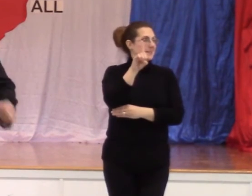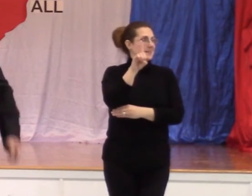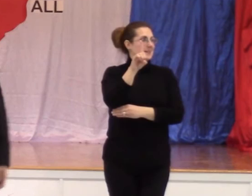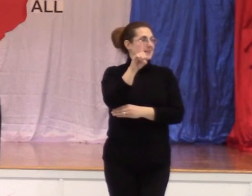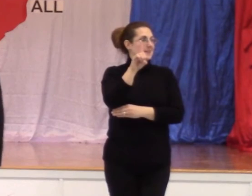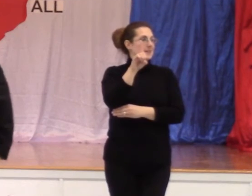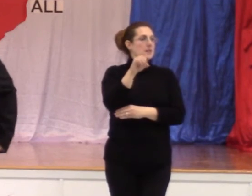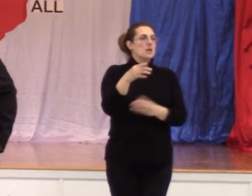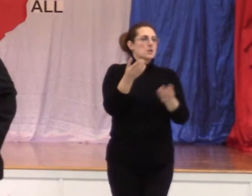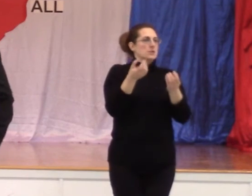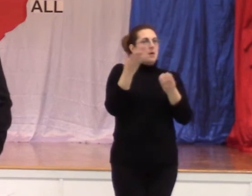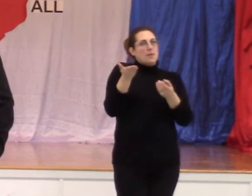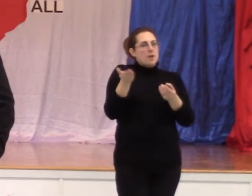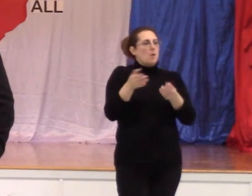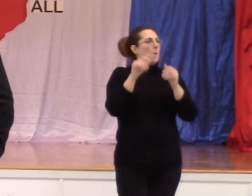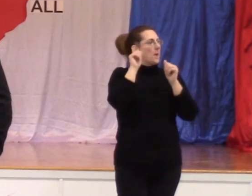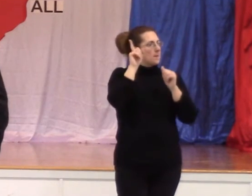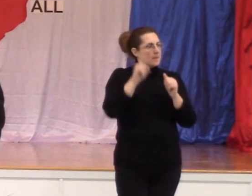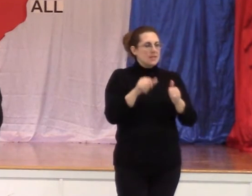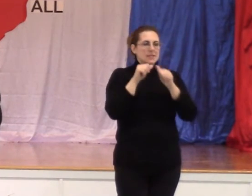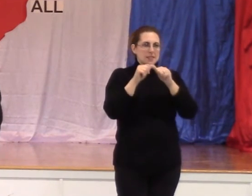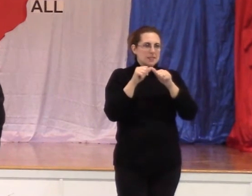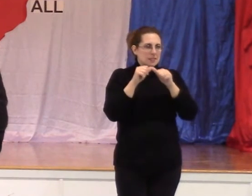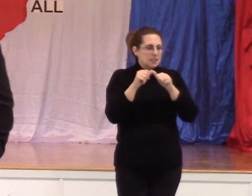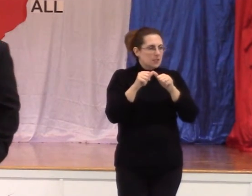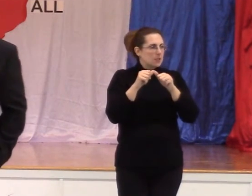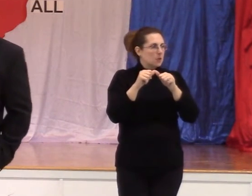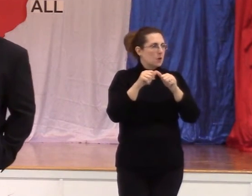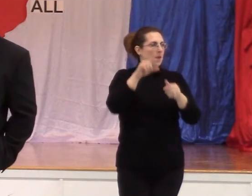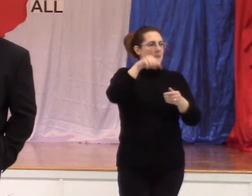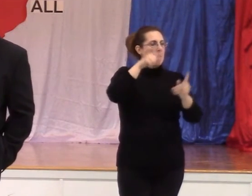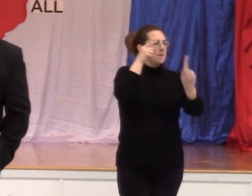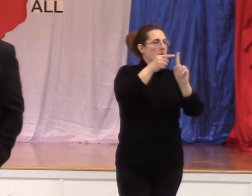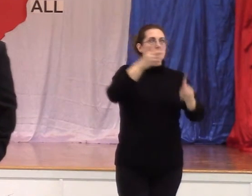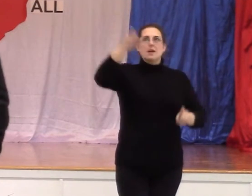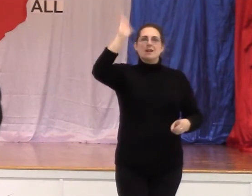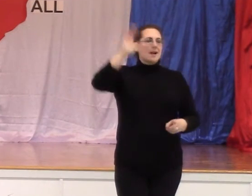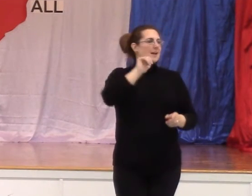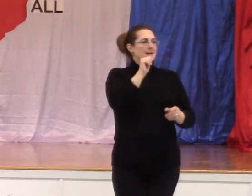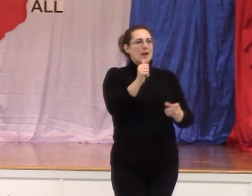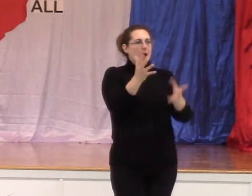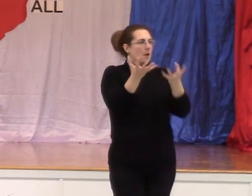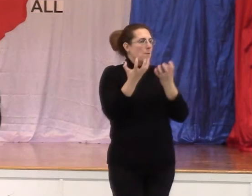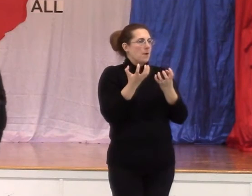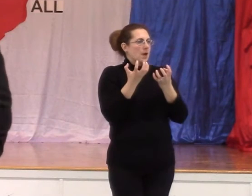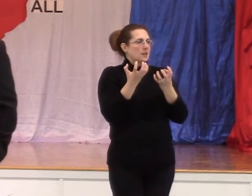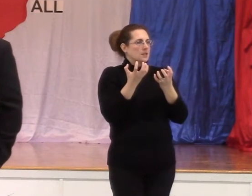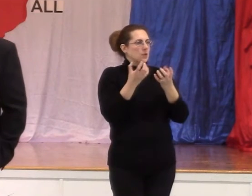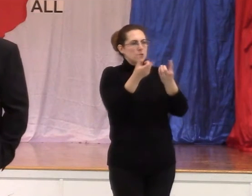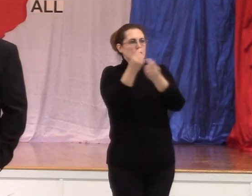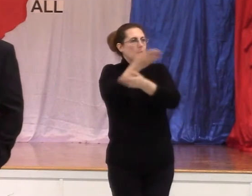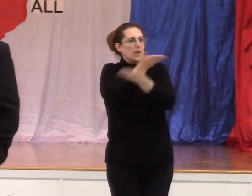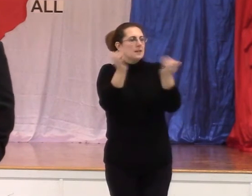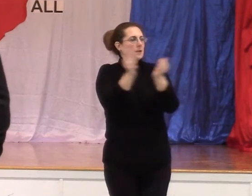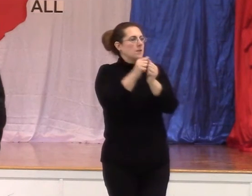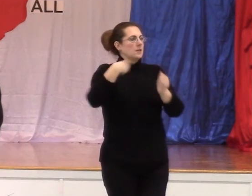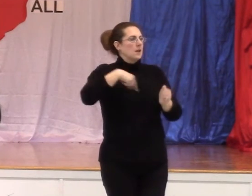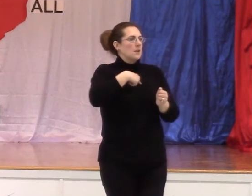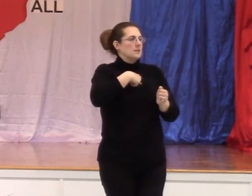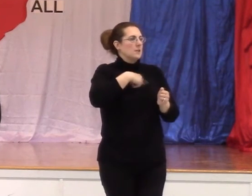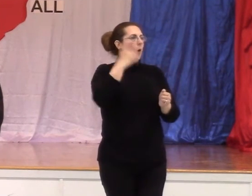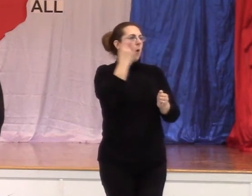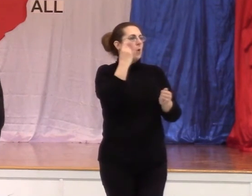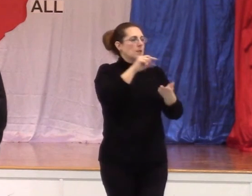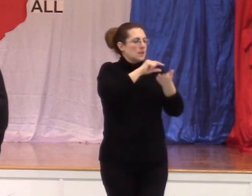Therefore, we ought and must constantly maintain this point, that God does not wish to deal with us otherwise than through the spoken word and the